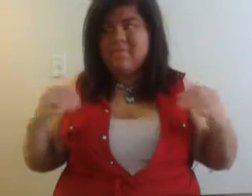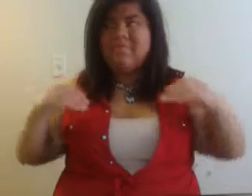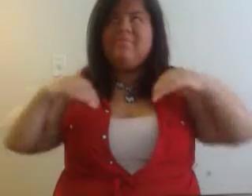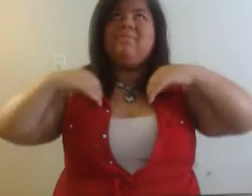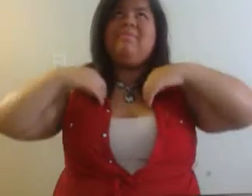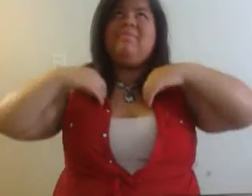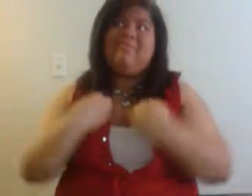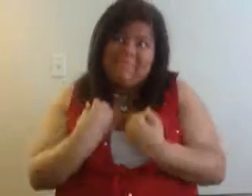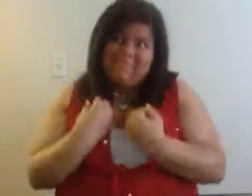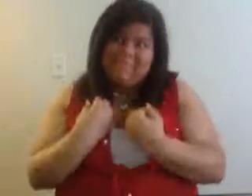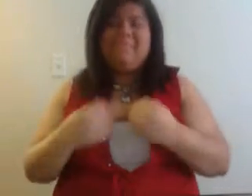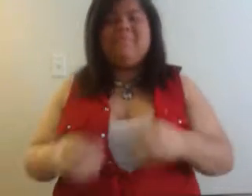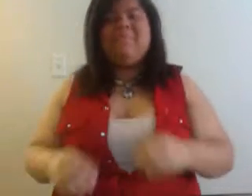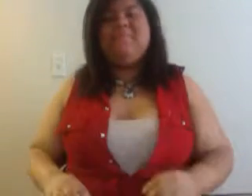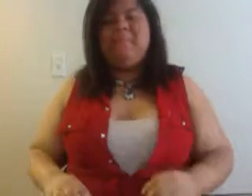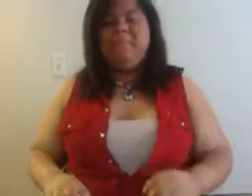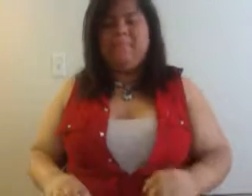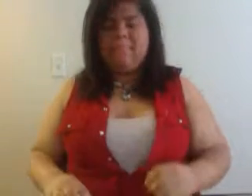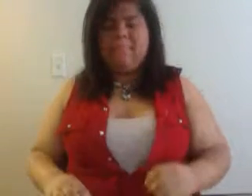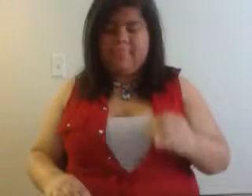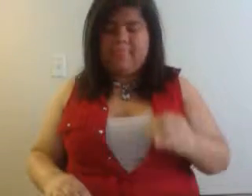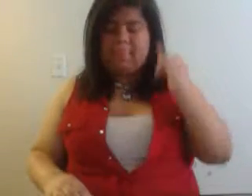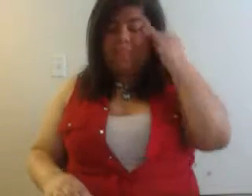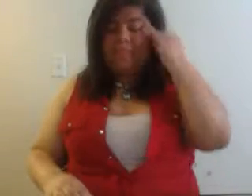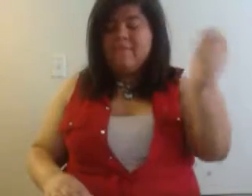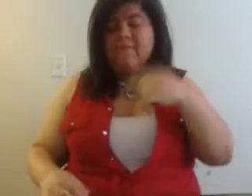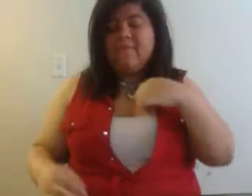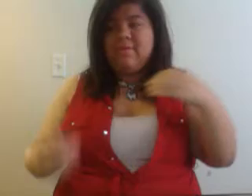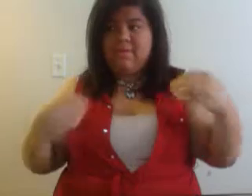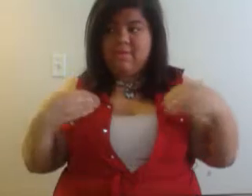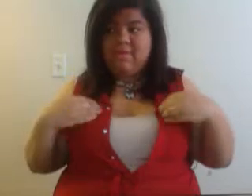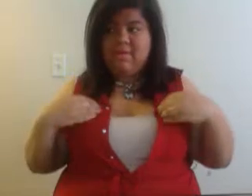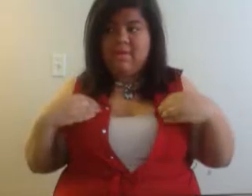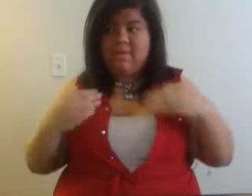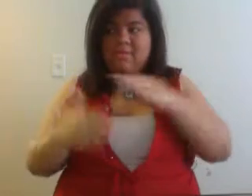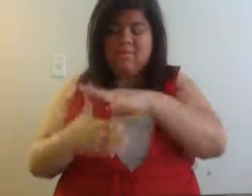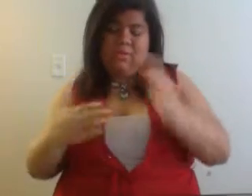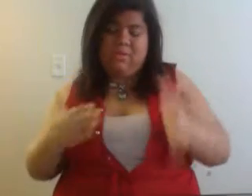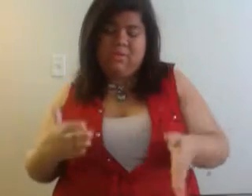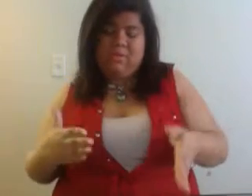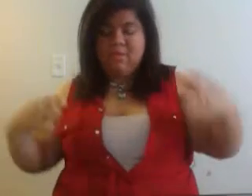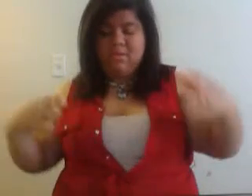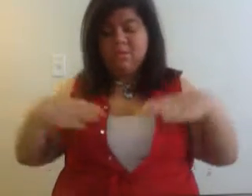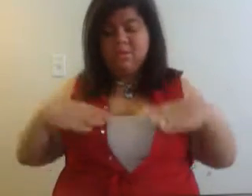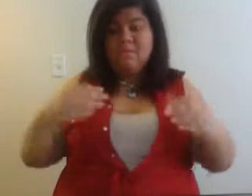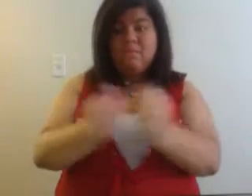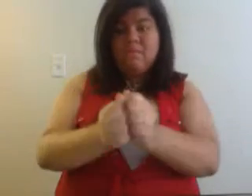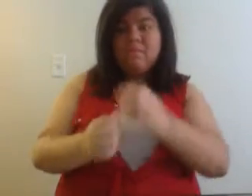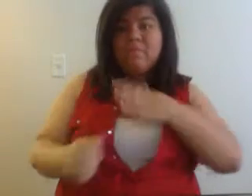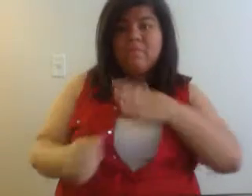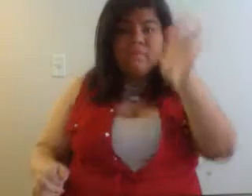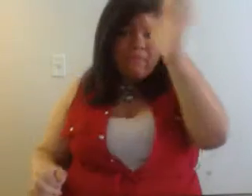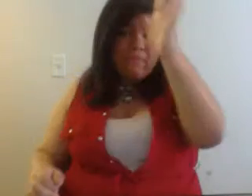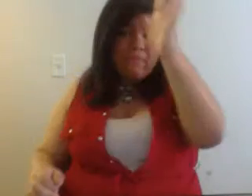I'm covering my ears like a king When your words say nothing I go la la la